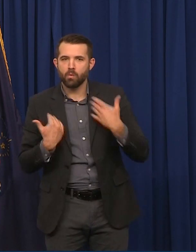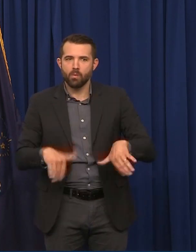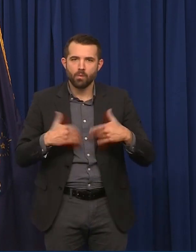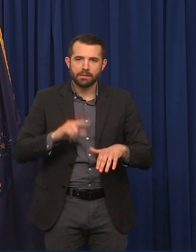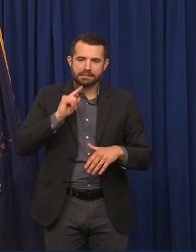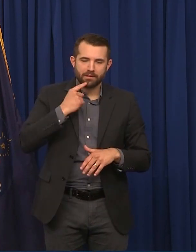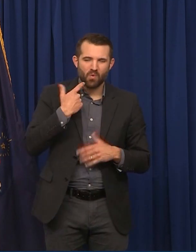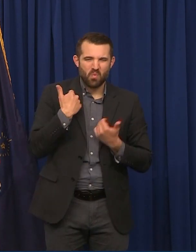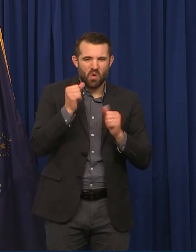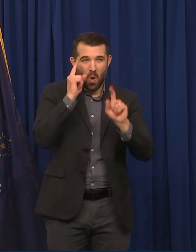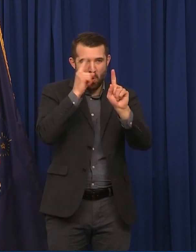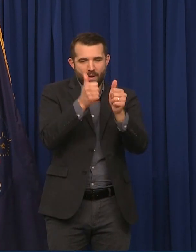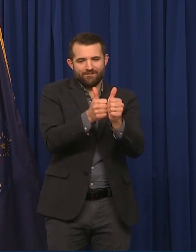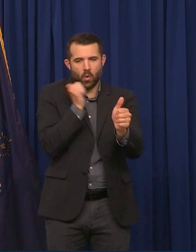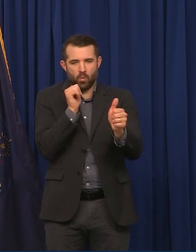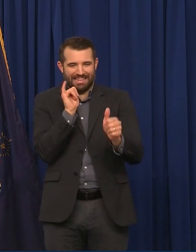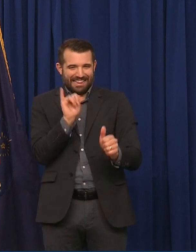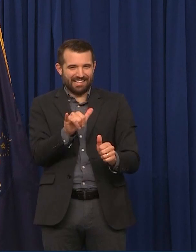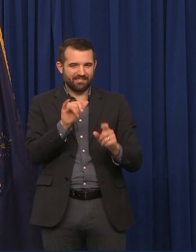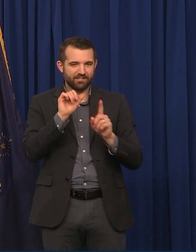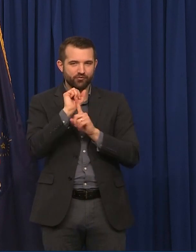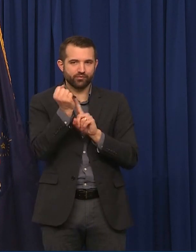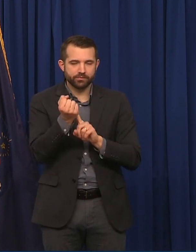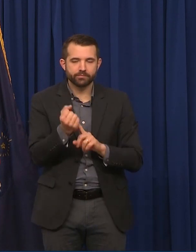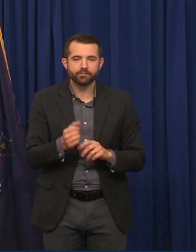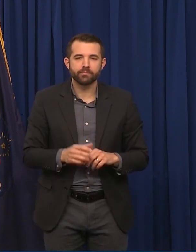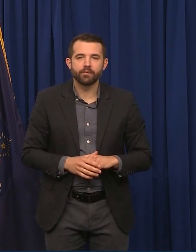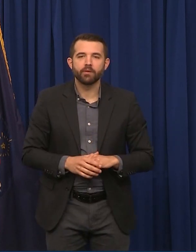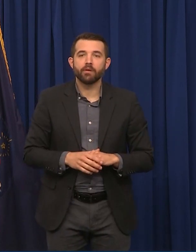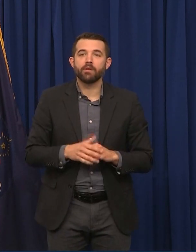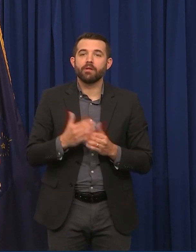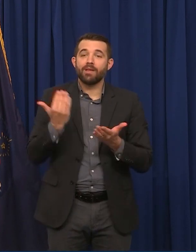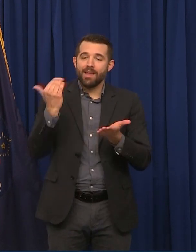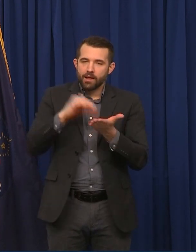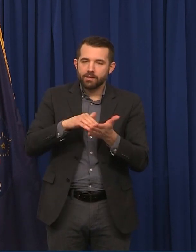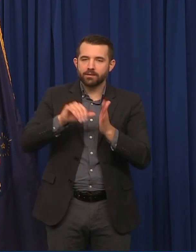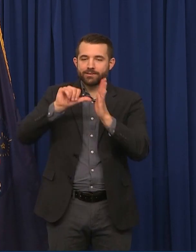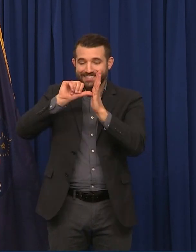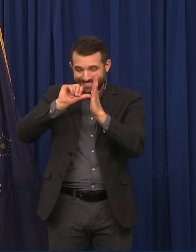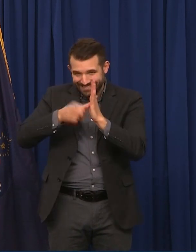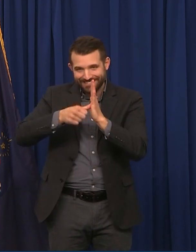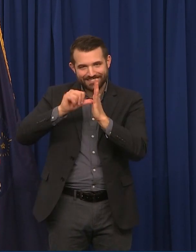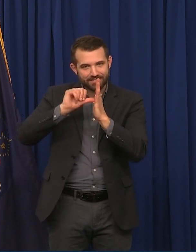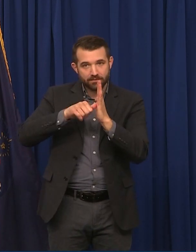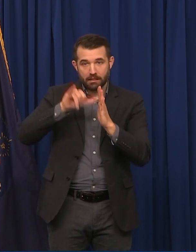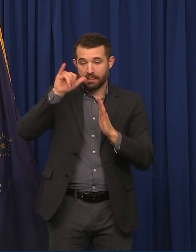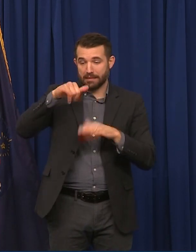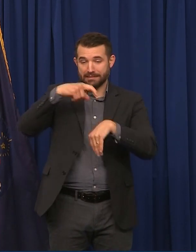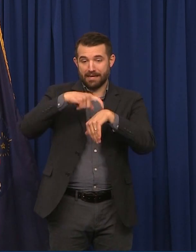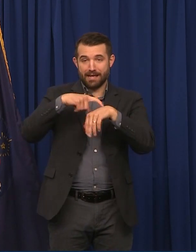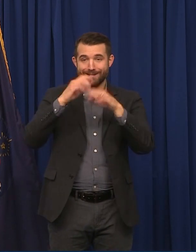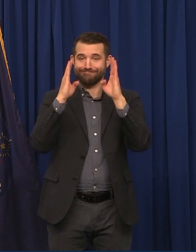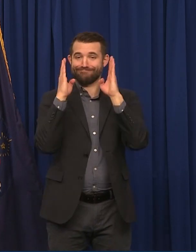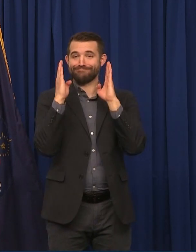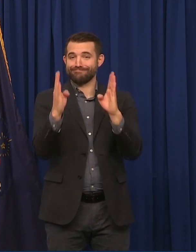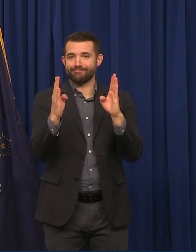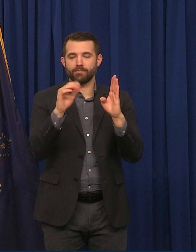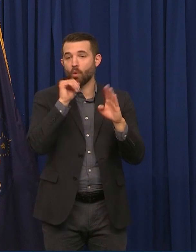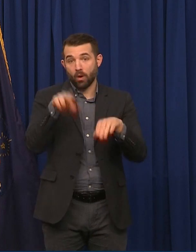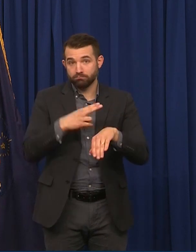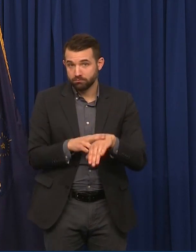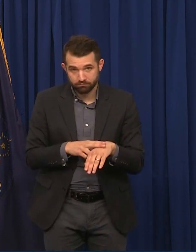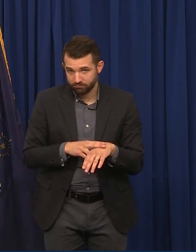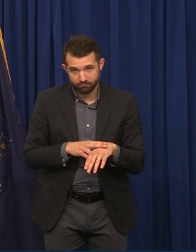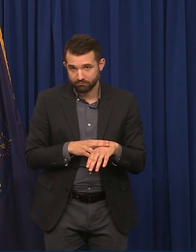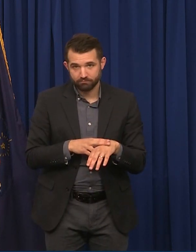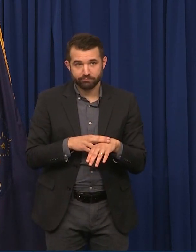and I just want to reiterate it. These are difficult times, and it's okay not to be okay. And I ask